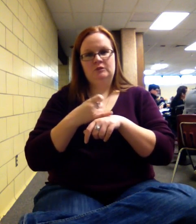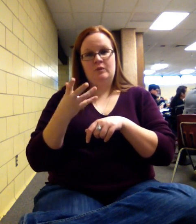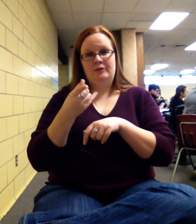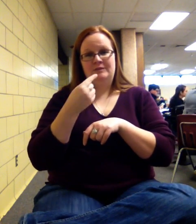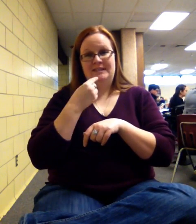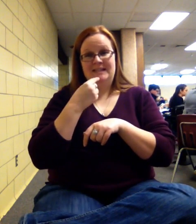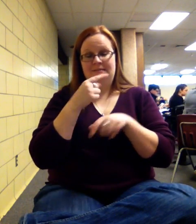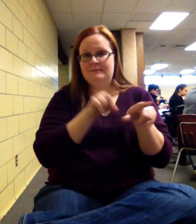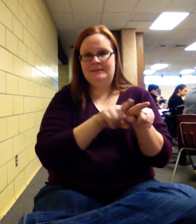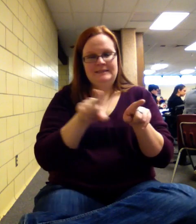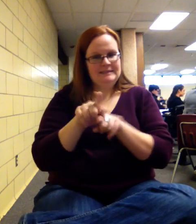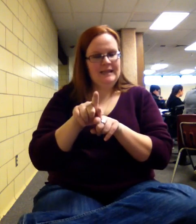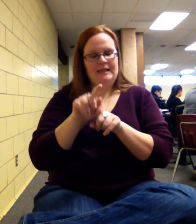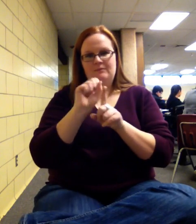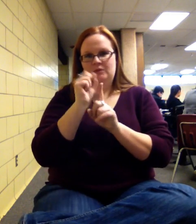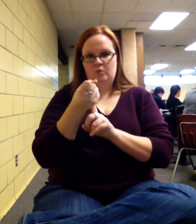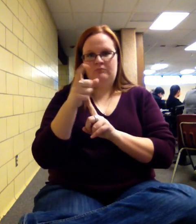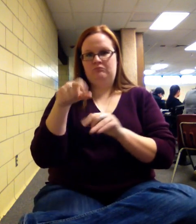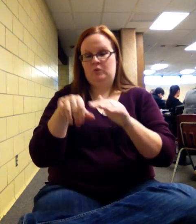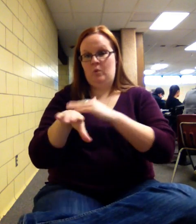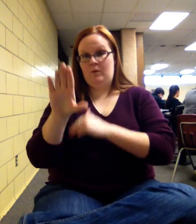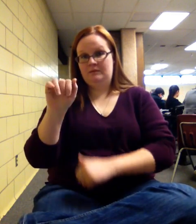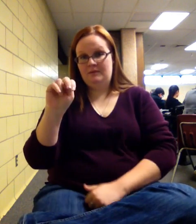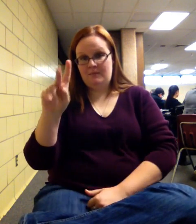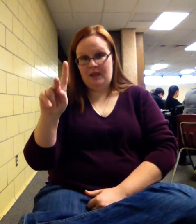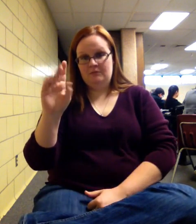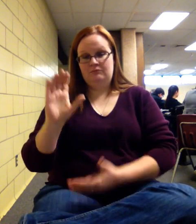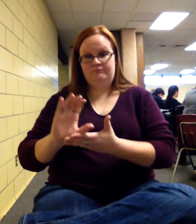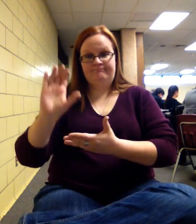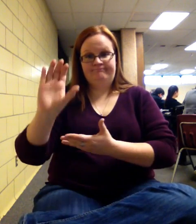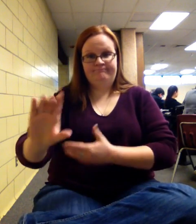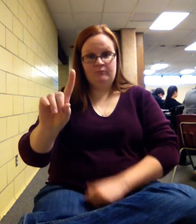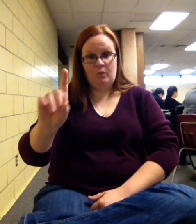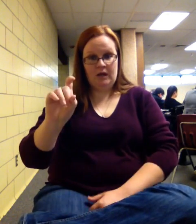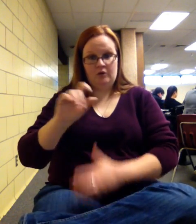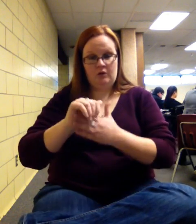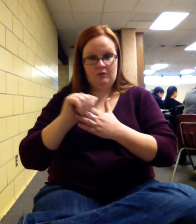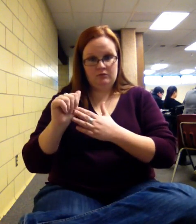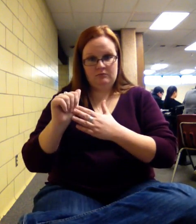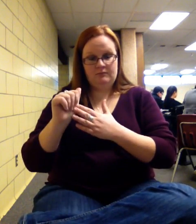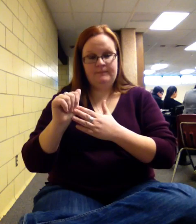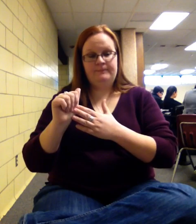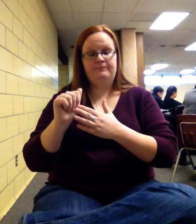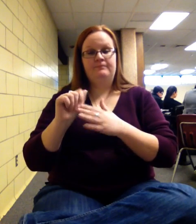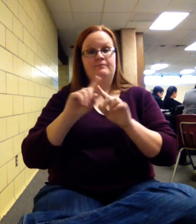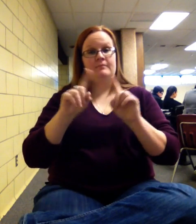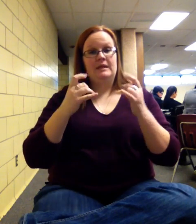same scenario, you walk into the bank and you put $100 in, and now what's going to happen